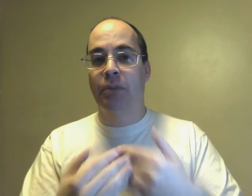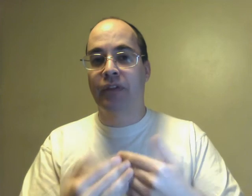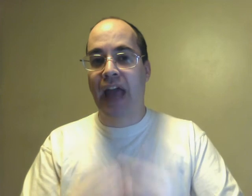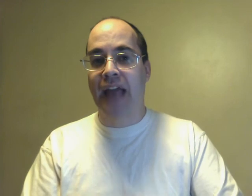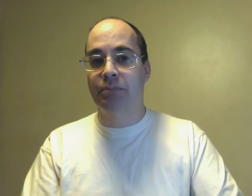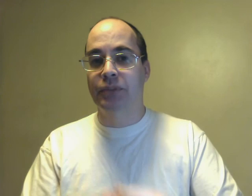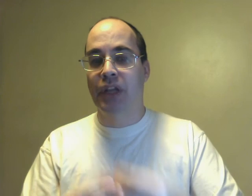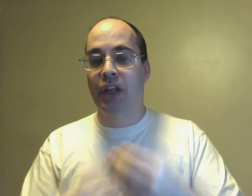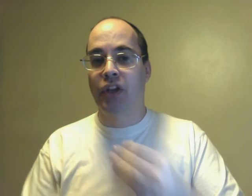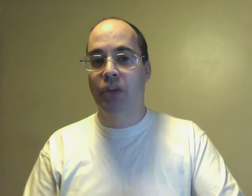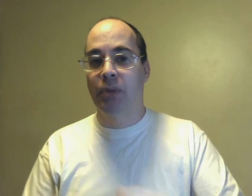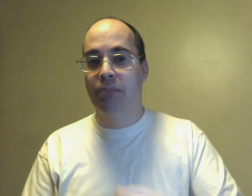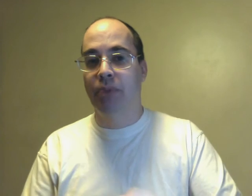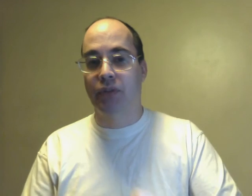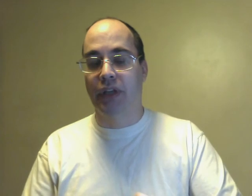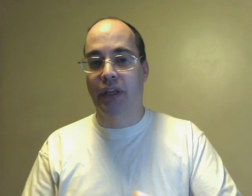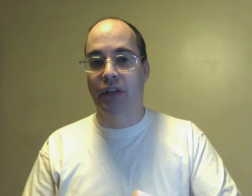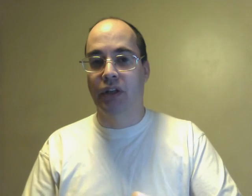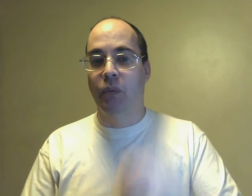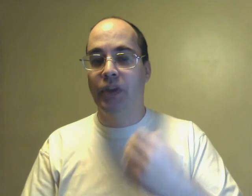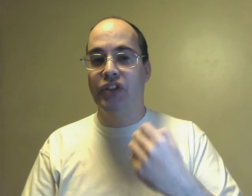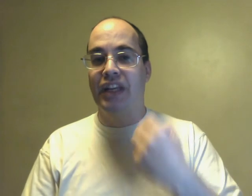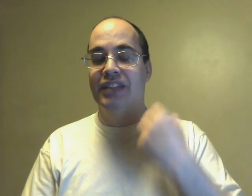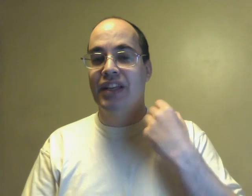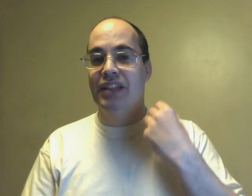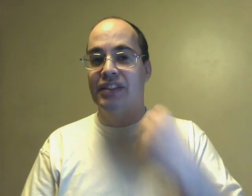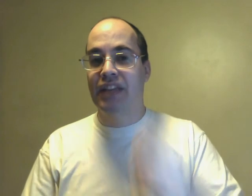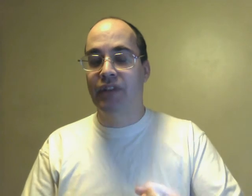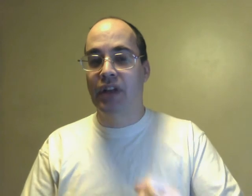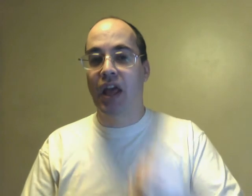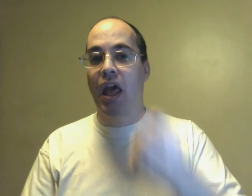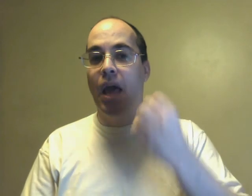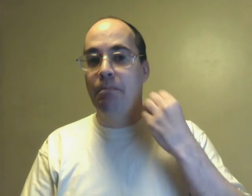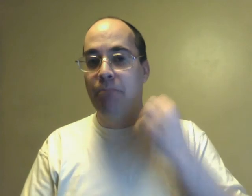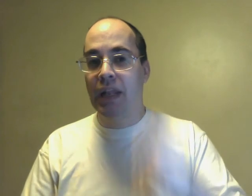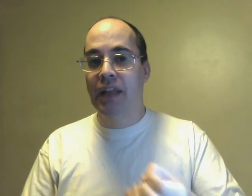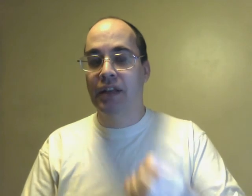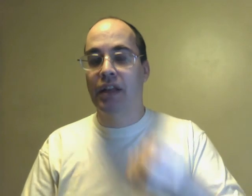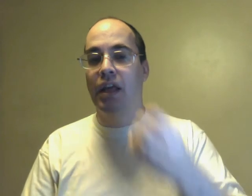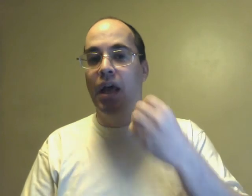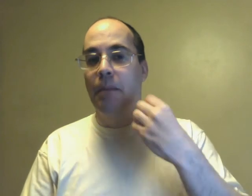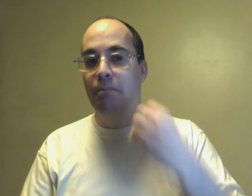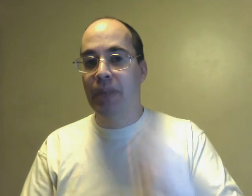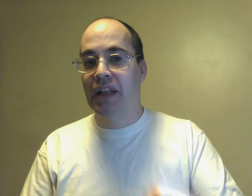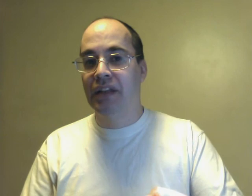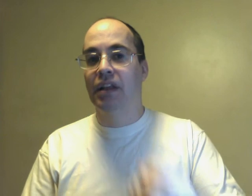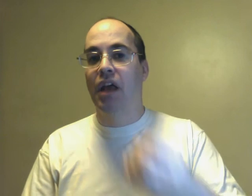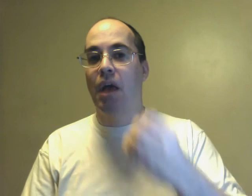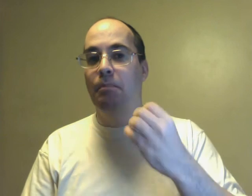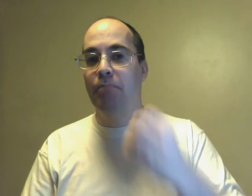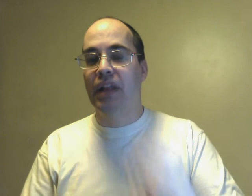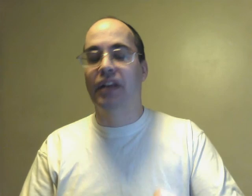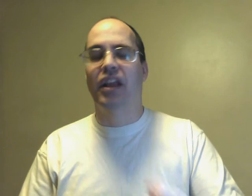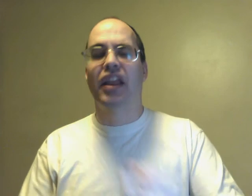of atoms in a human body, which is 7 billion, billion, billion, that's